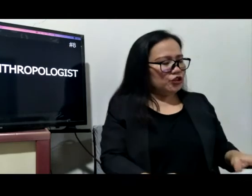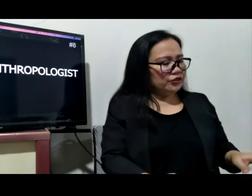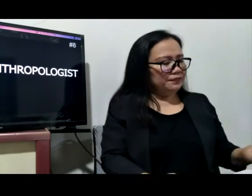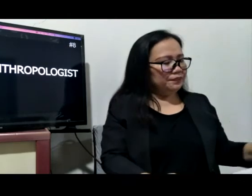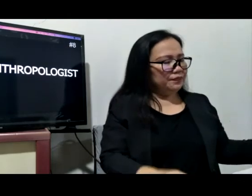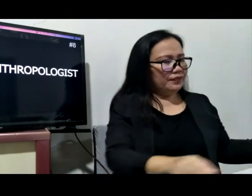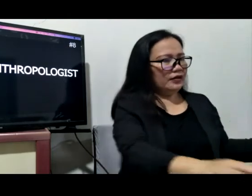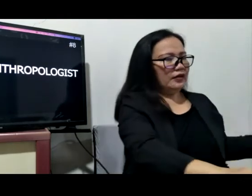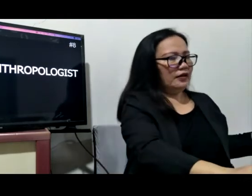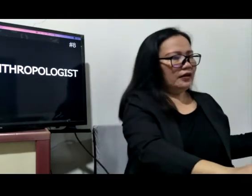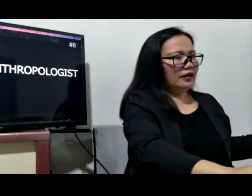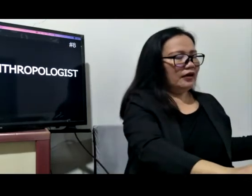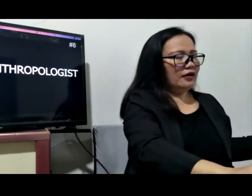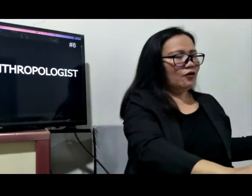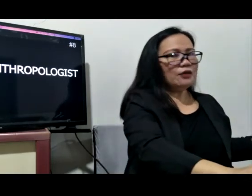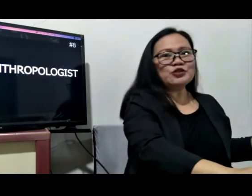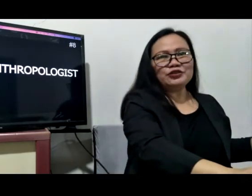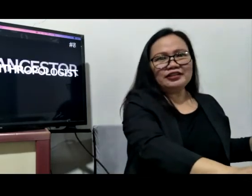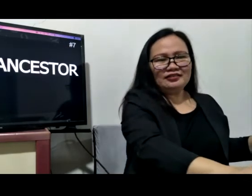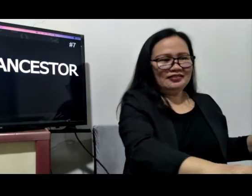motion. Oh, I'm sorry.